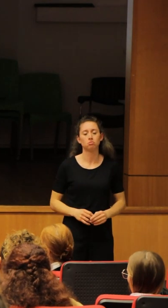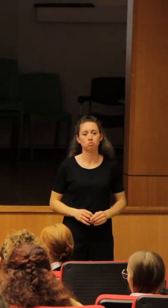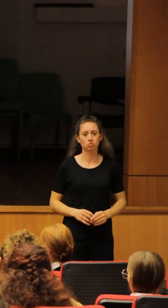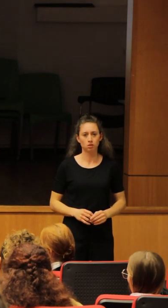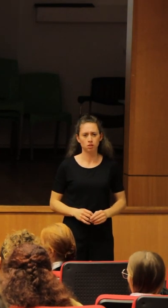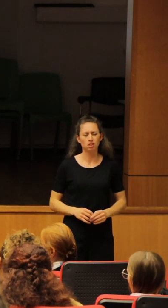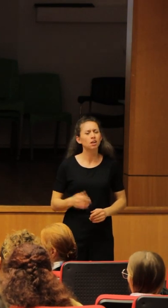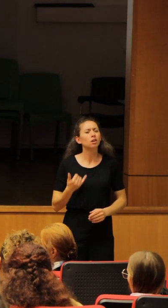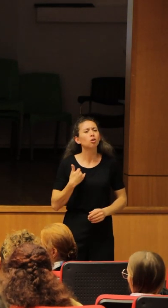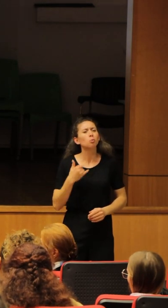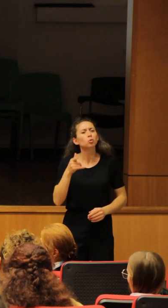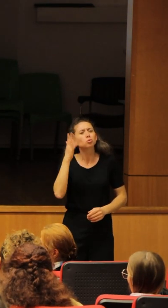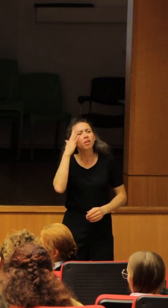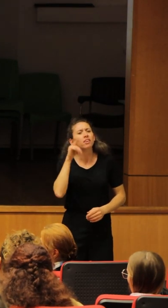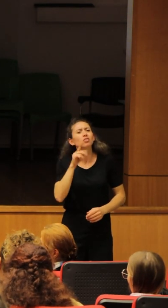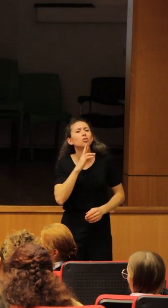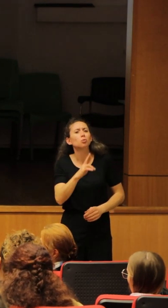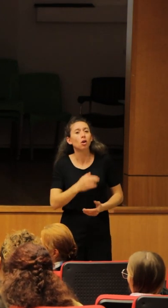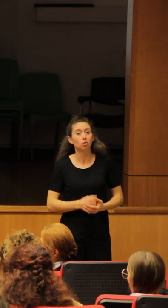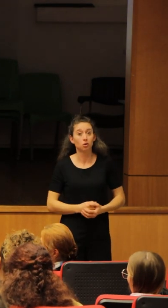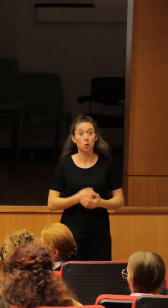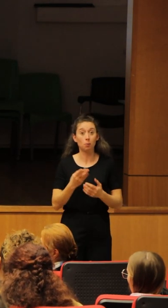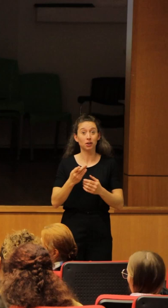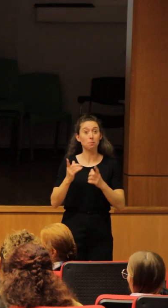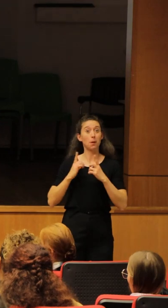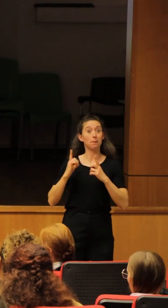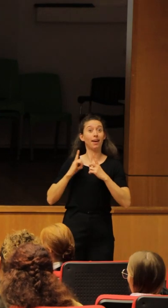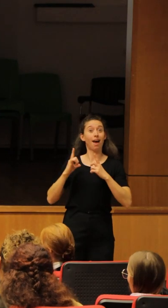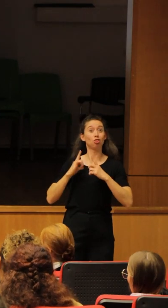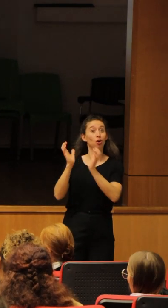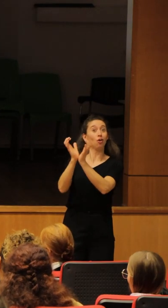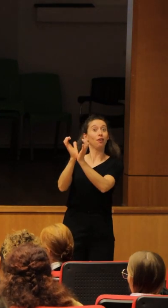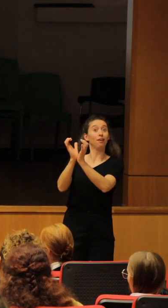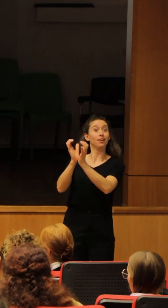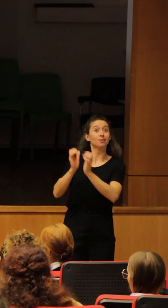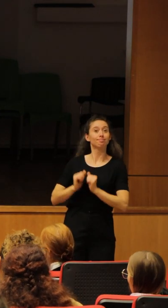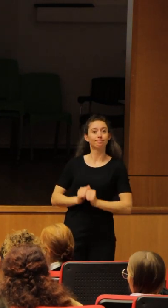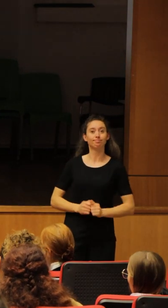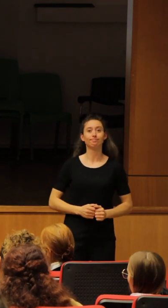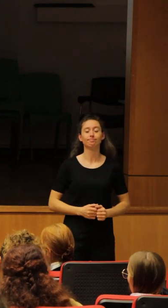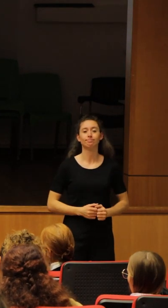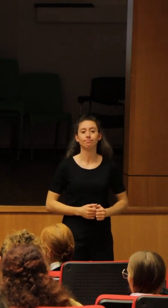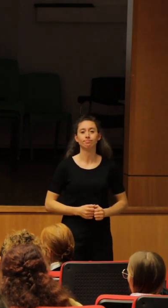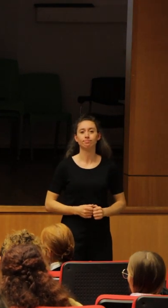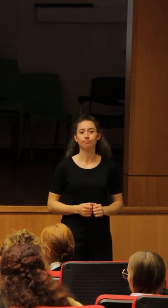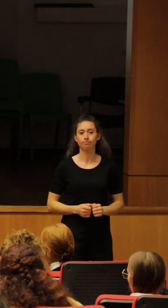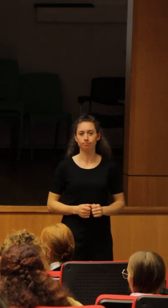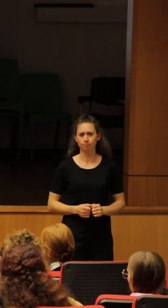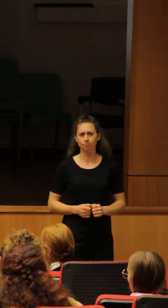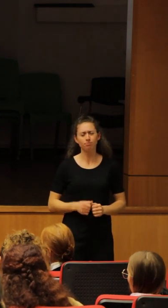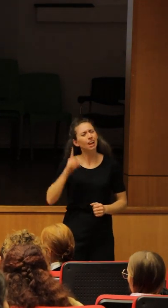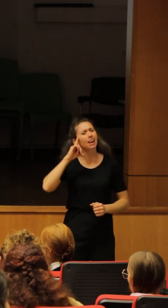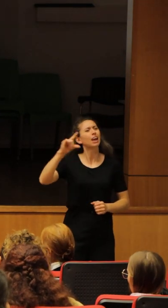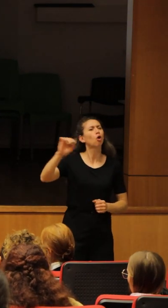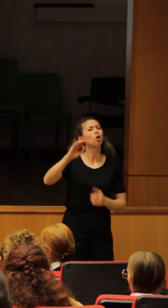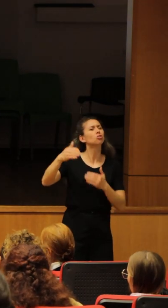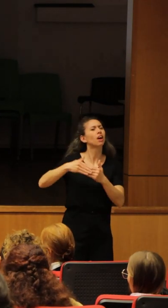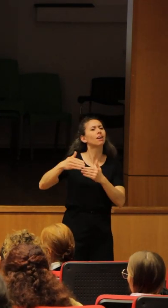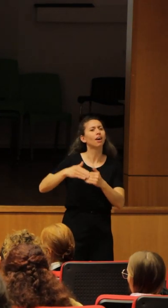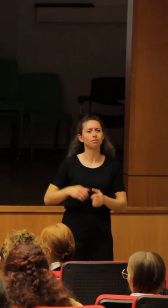is a result? ¿Y cómo sabes que es el resultado? Because it's waiting for me over there. Okay. And how far is that? ¿Y qué tan lejos